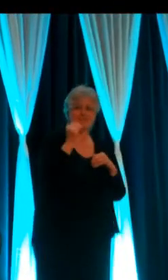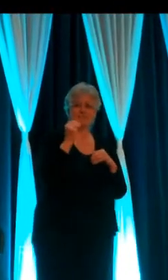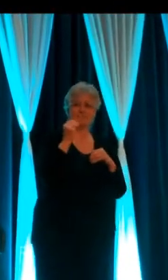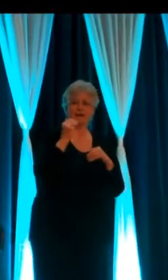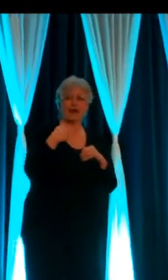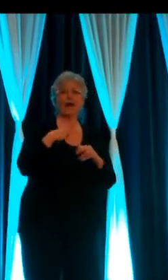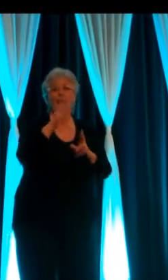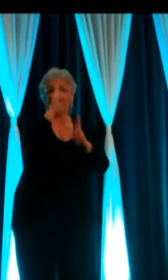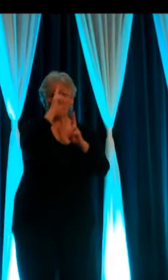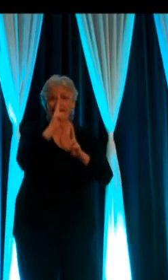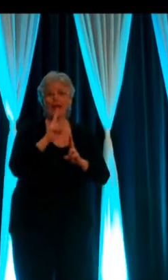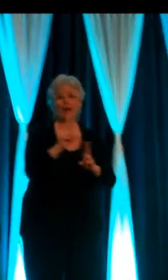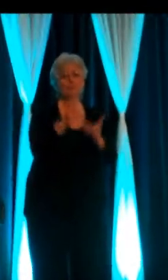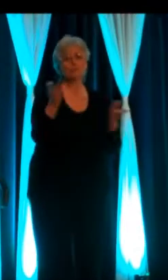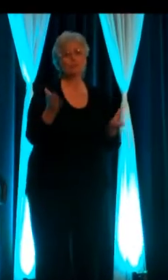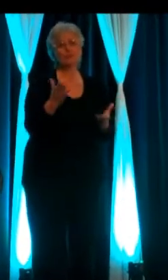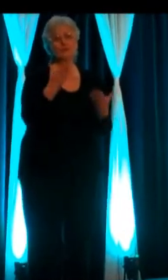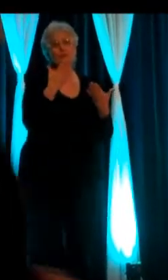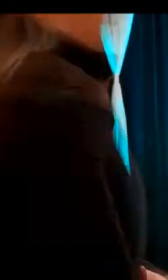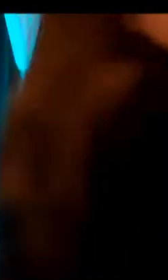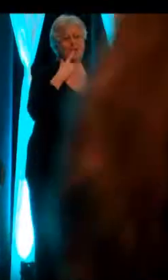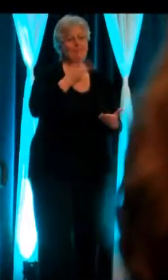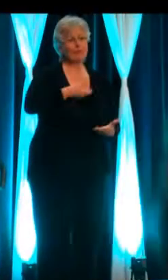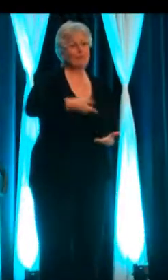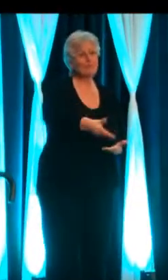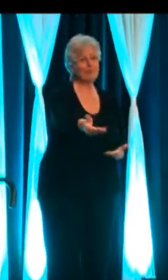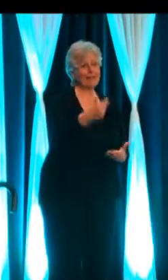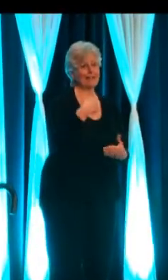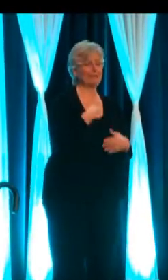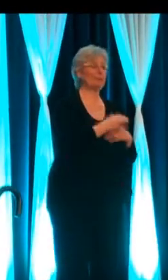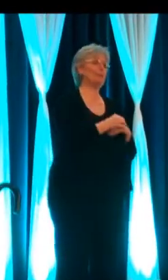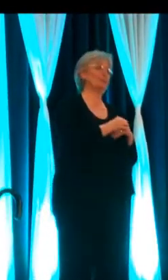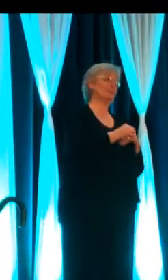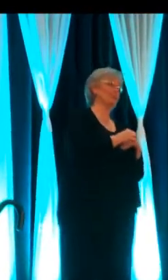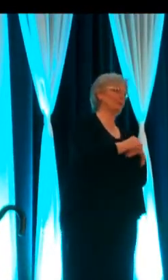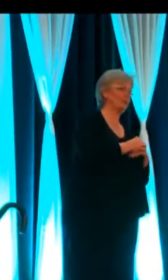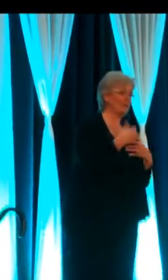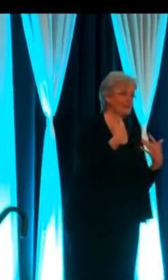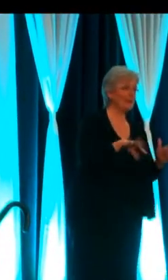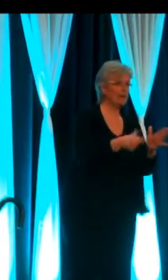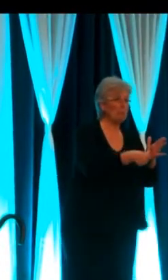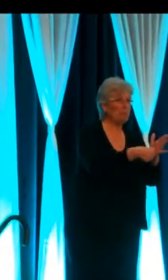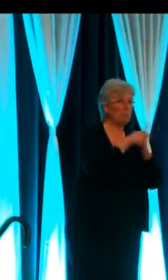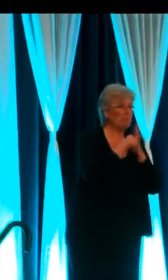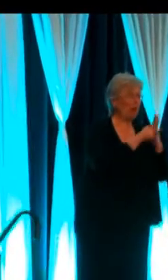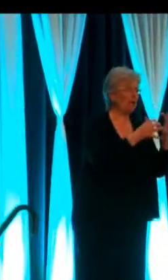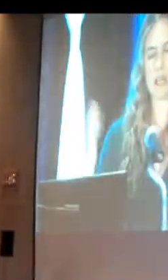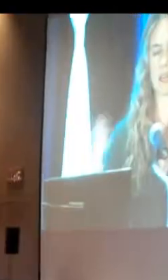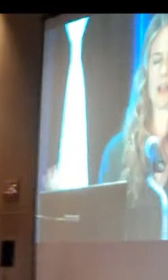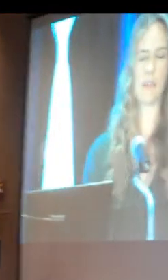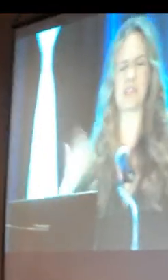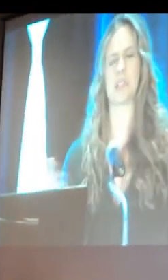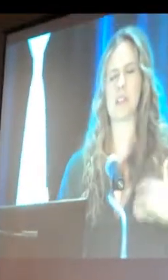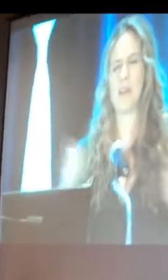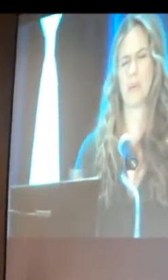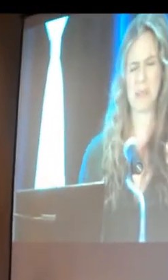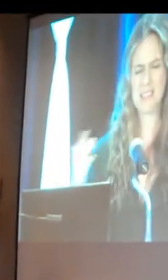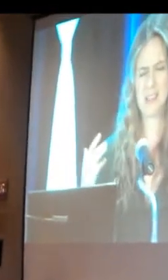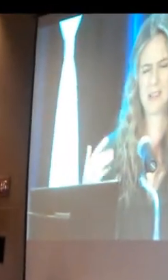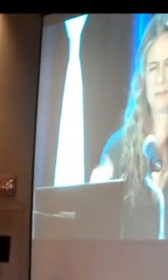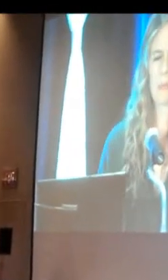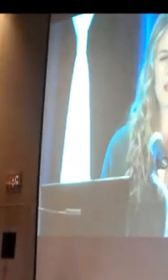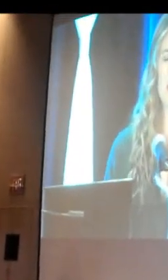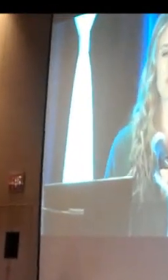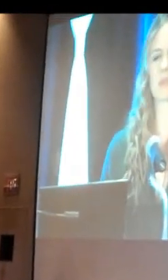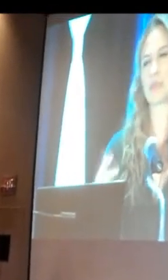so honored to be here. Thank you so much for inviting me, and I'm so impressed that there's so many people. Life is so